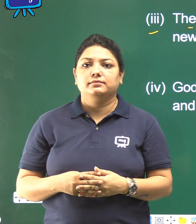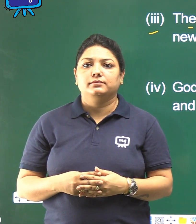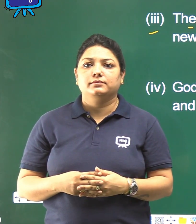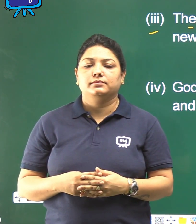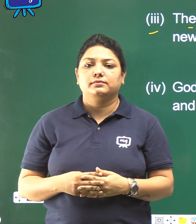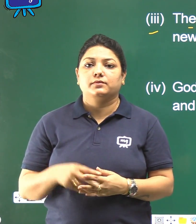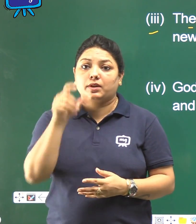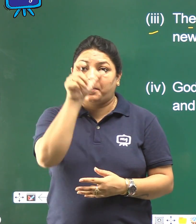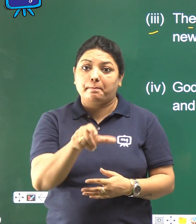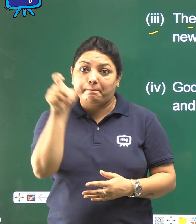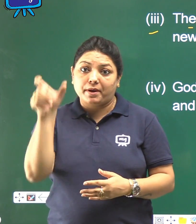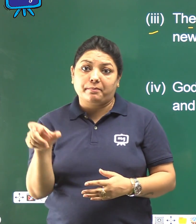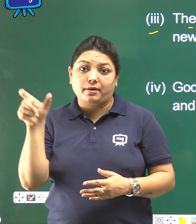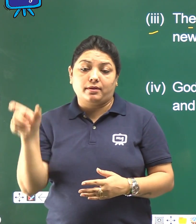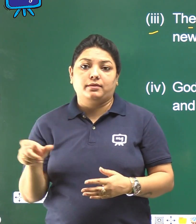the people